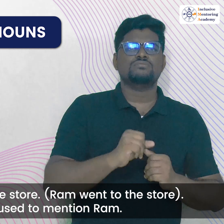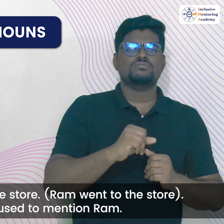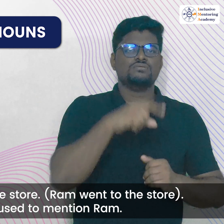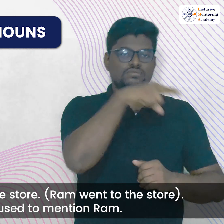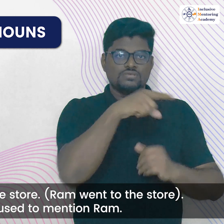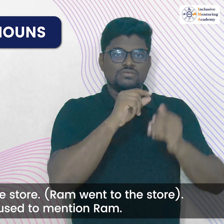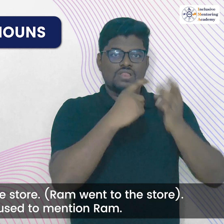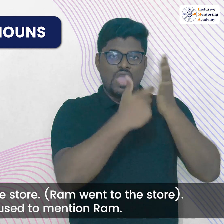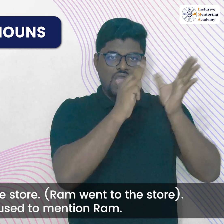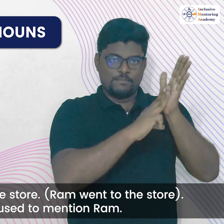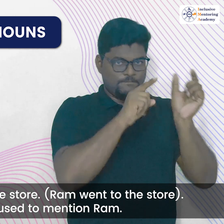Here, he is used to mention Ram.